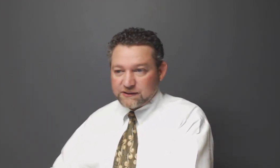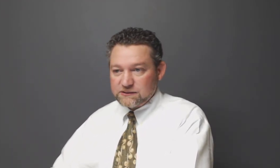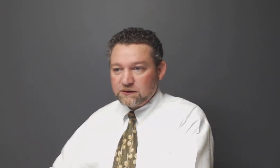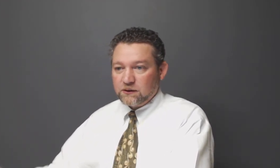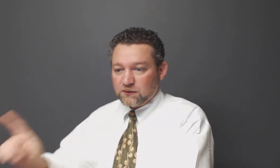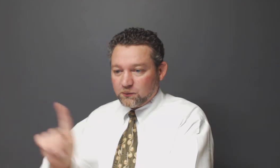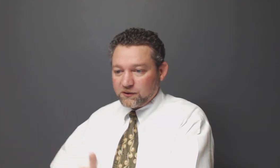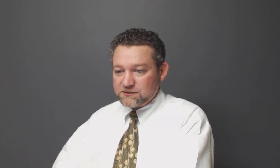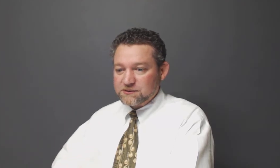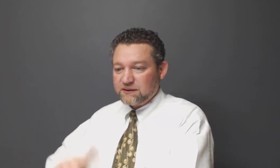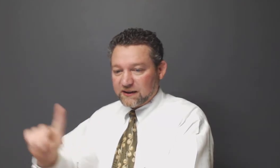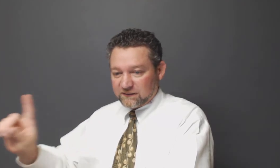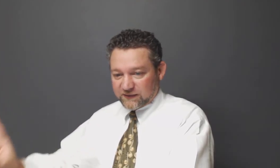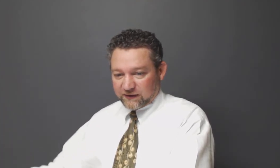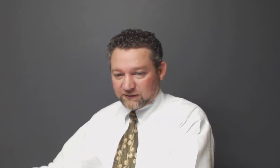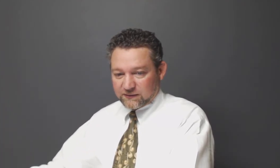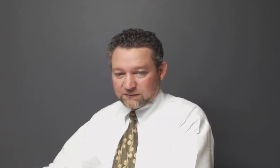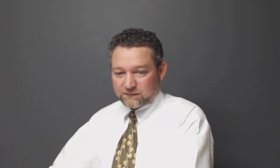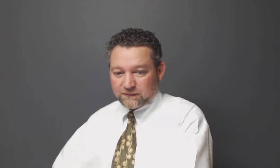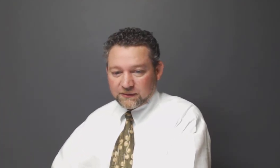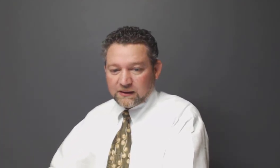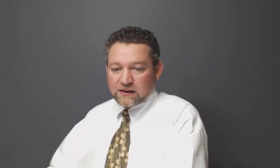Christ. Works and faith.